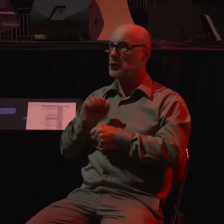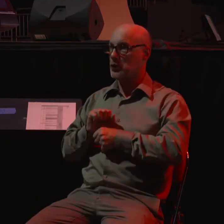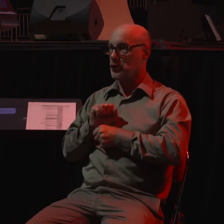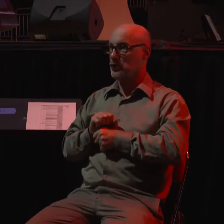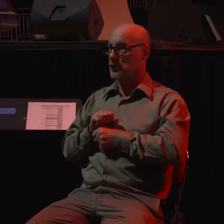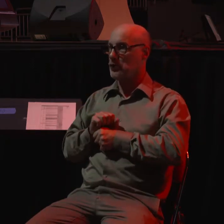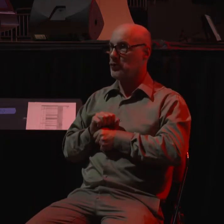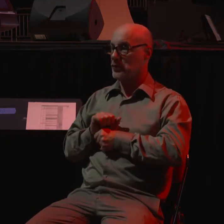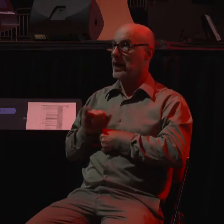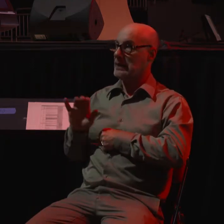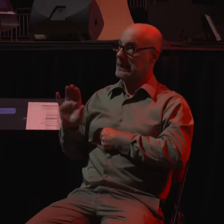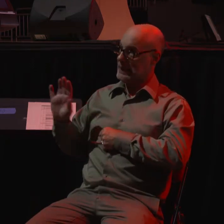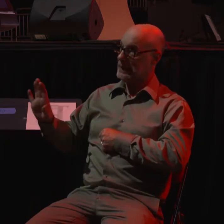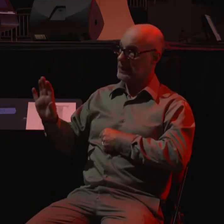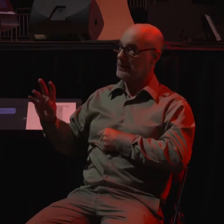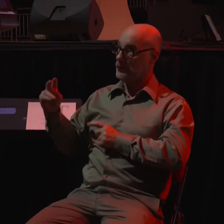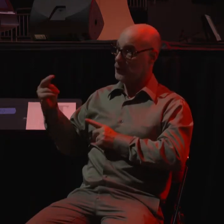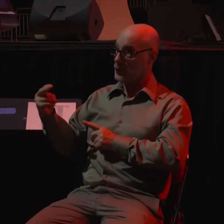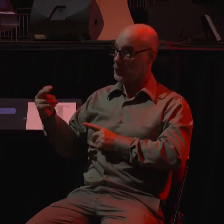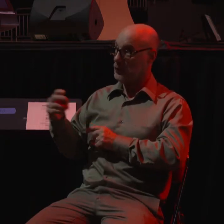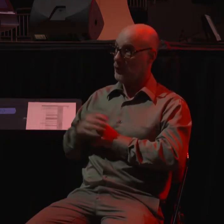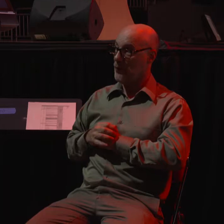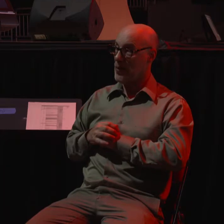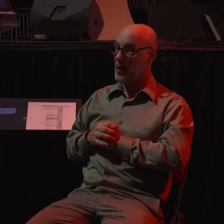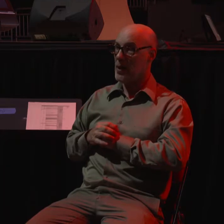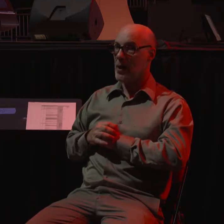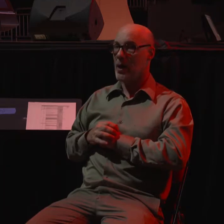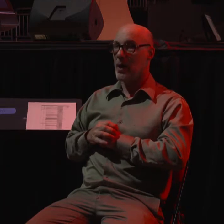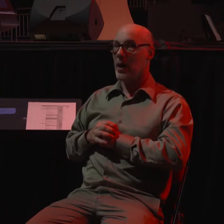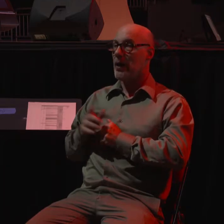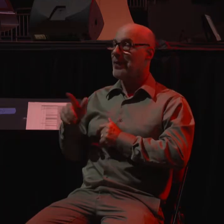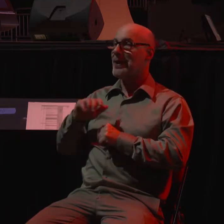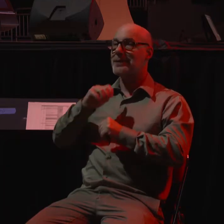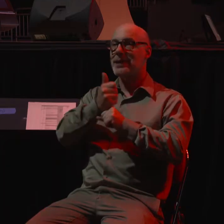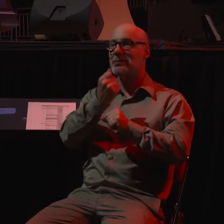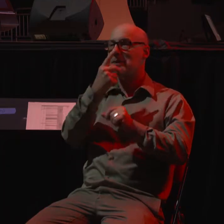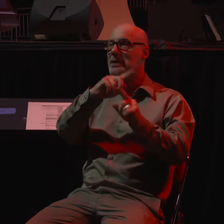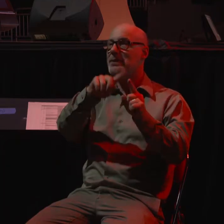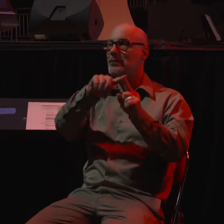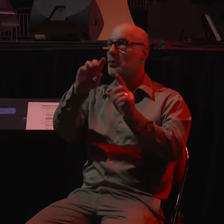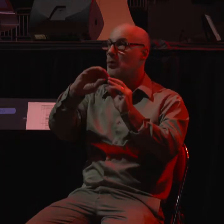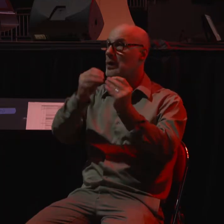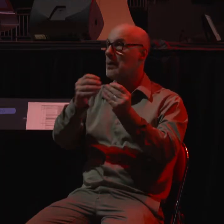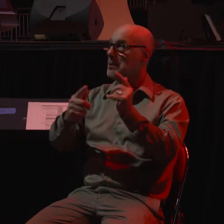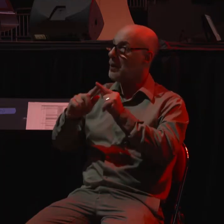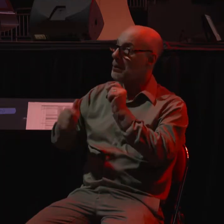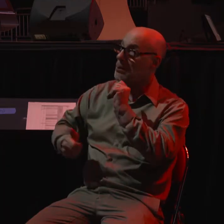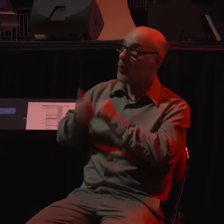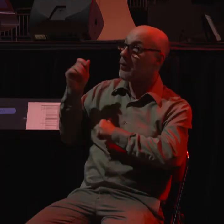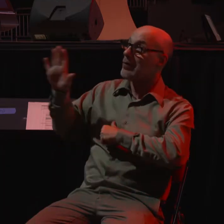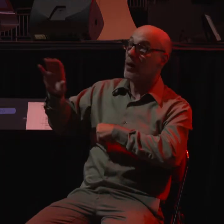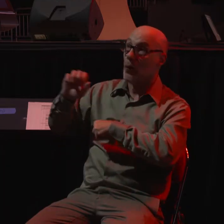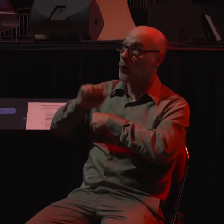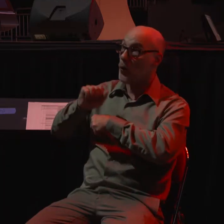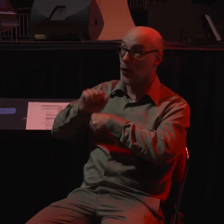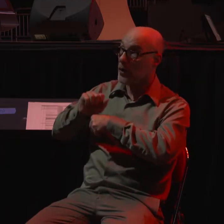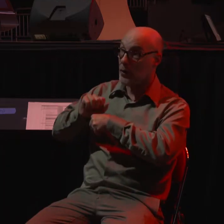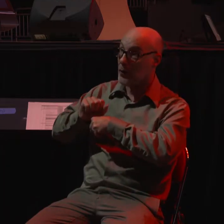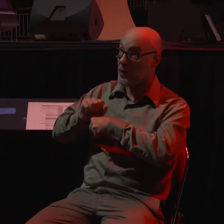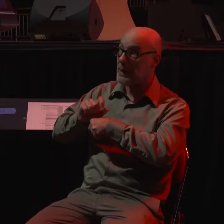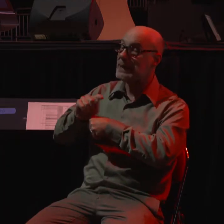And even though there were other organizations they established, so much of what they did was just inevitably